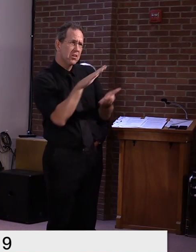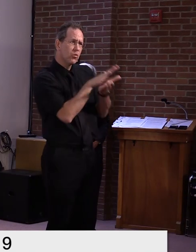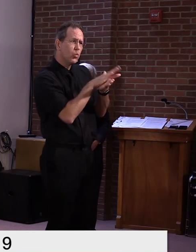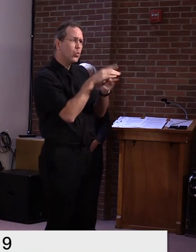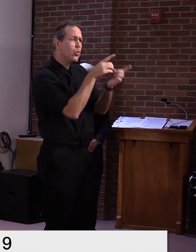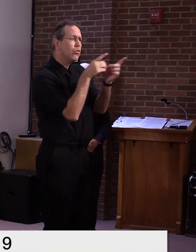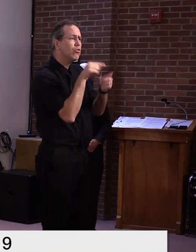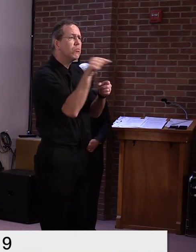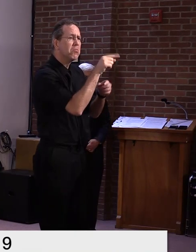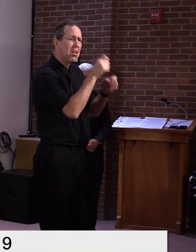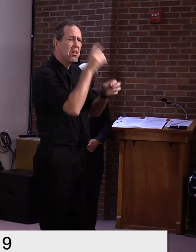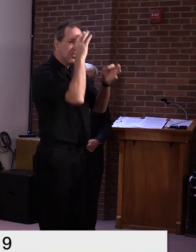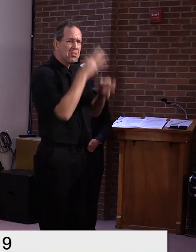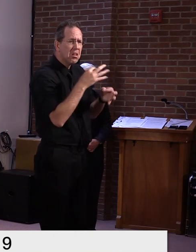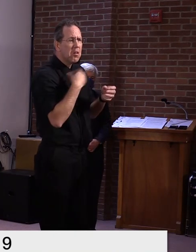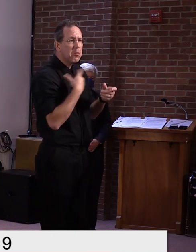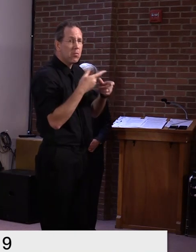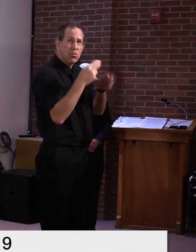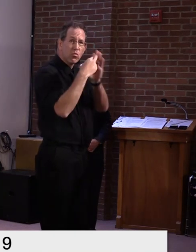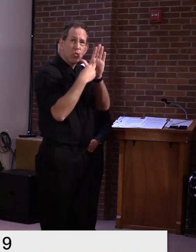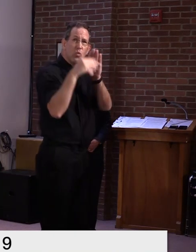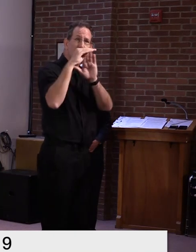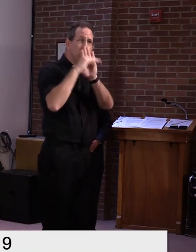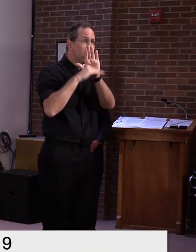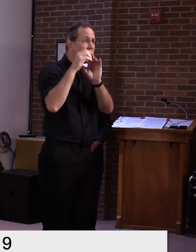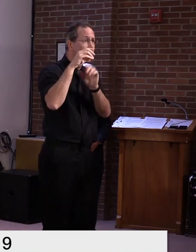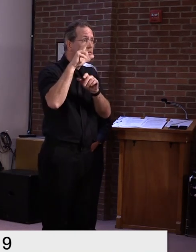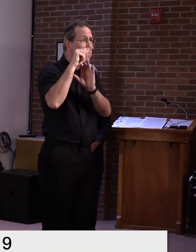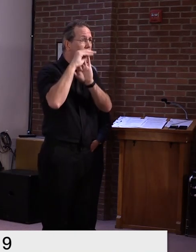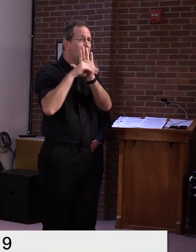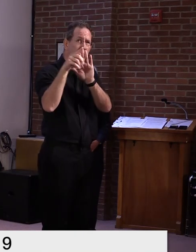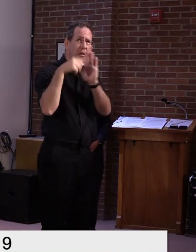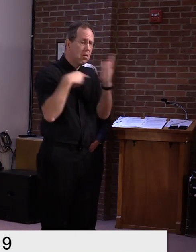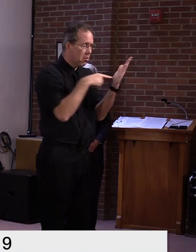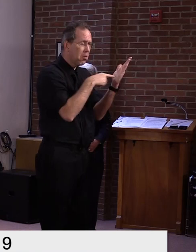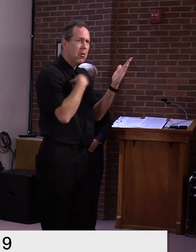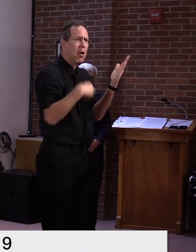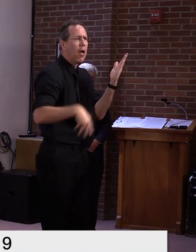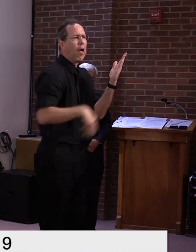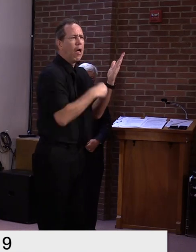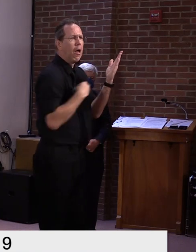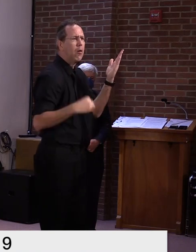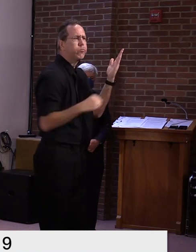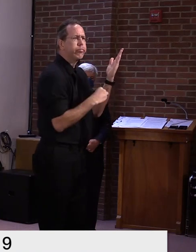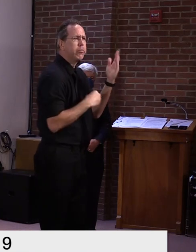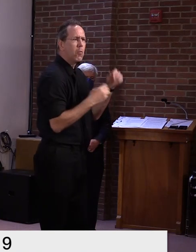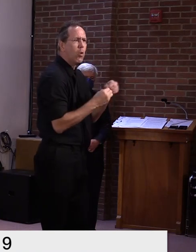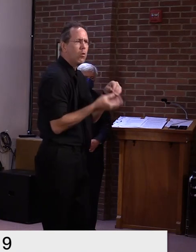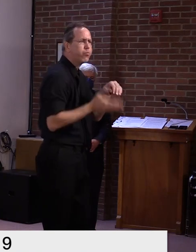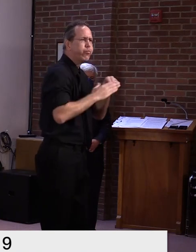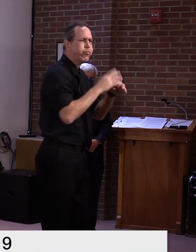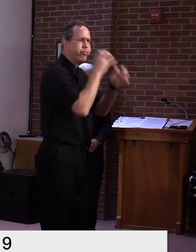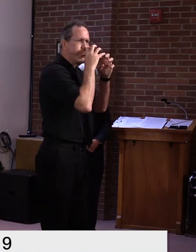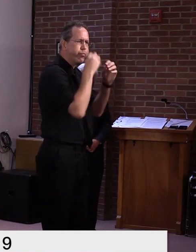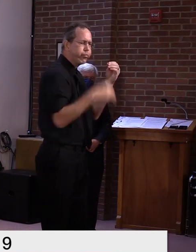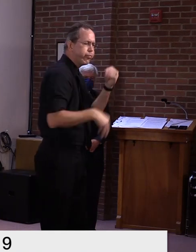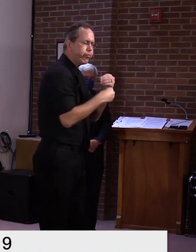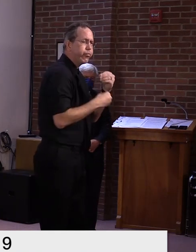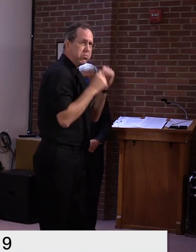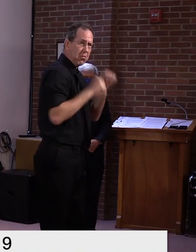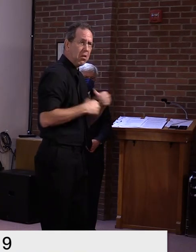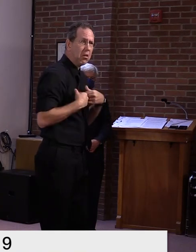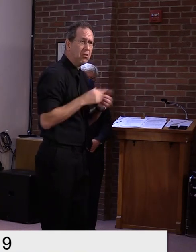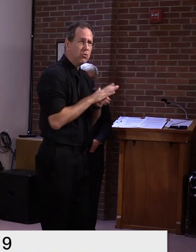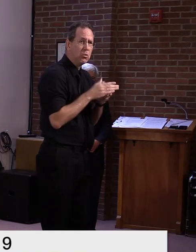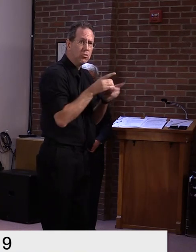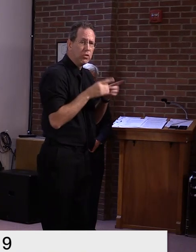So that's essentially news to me. But they have no flexibility in terms of meeting the requirements that we're establishing under the guidance